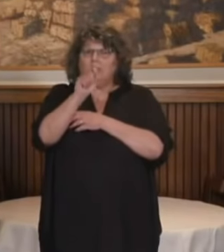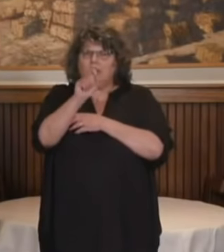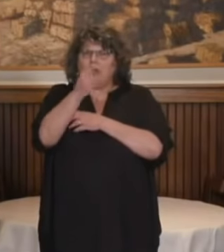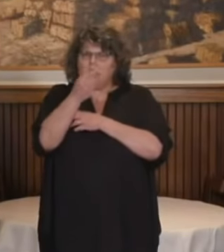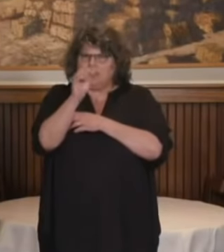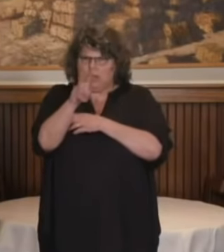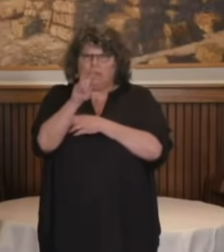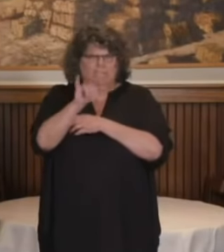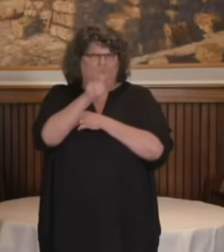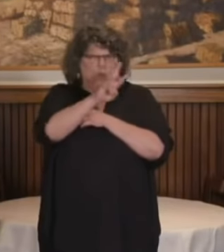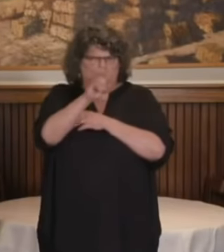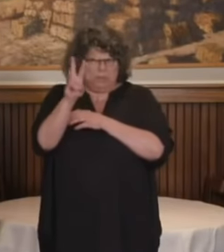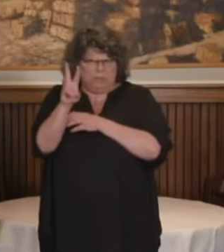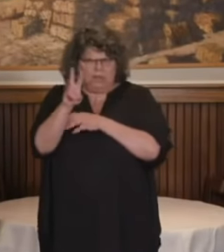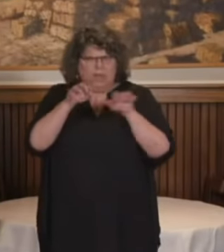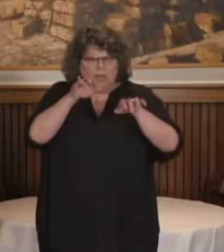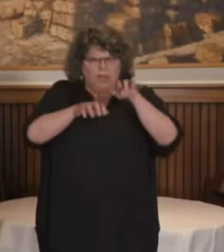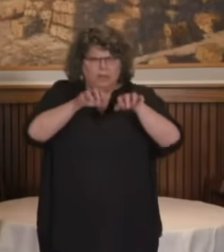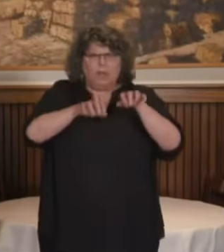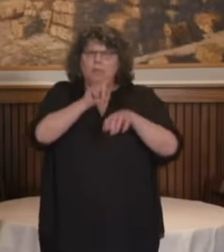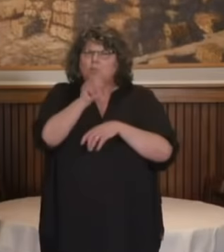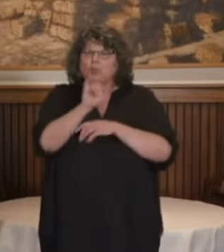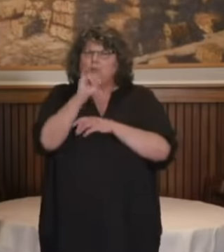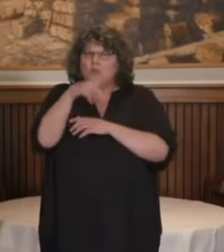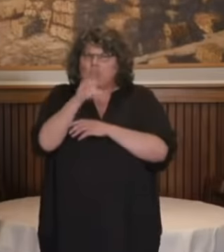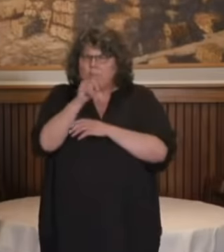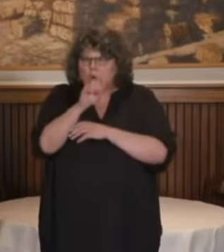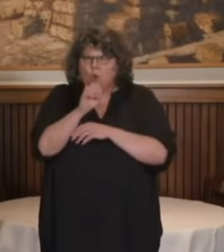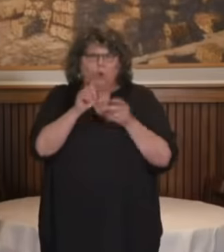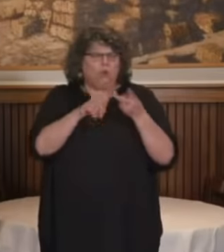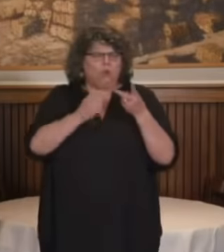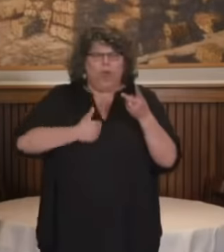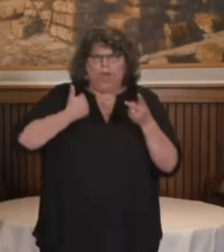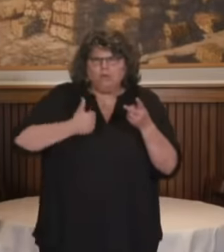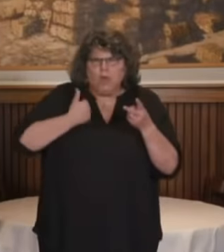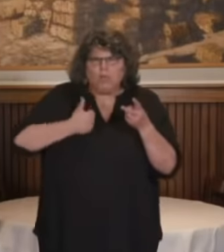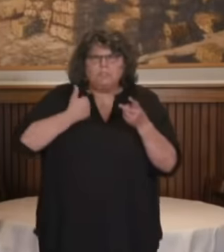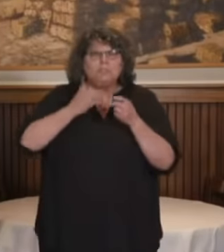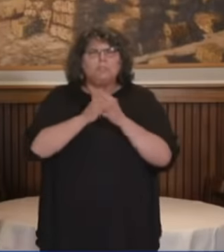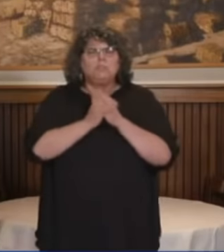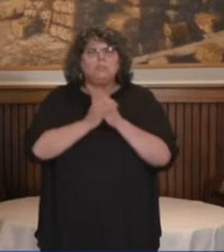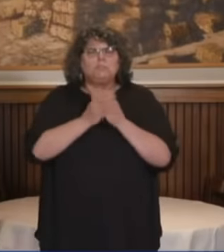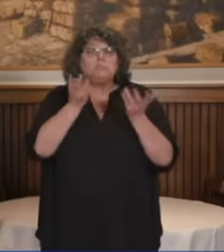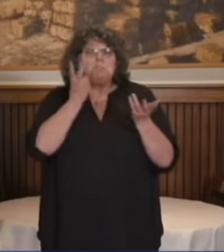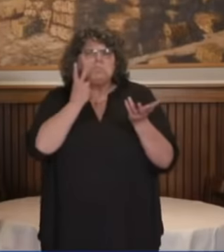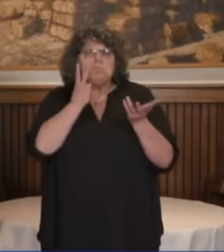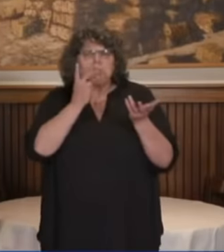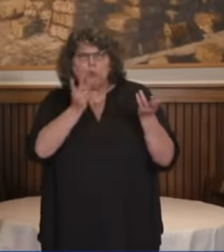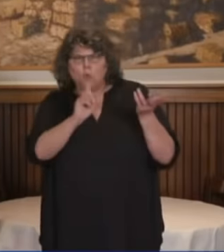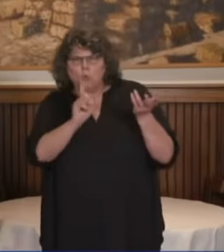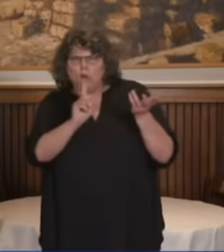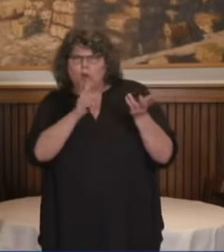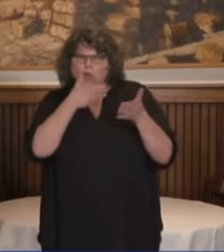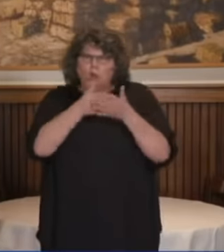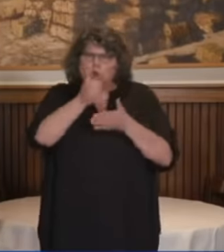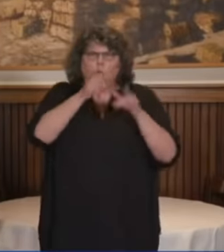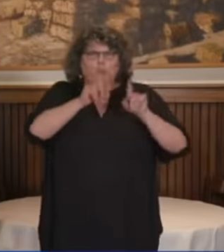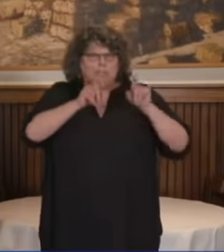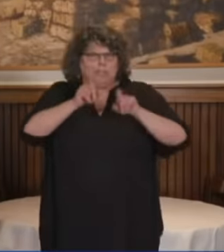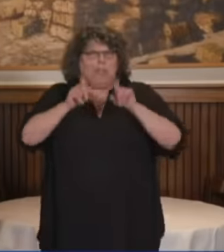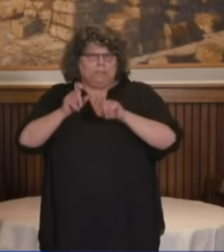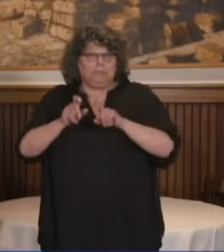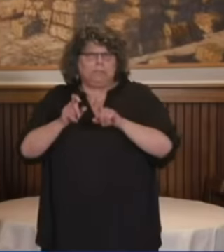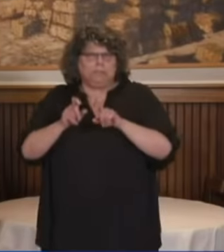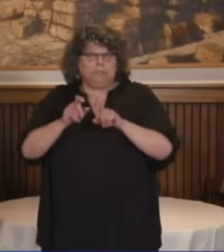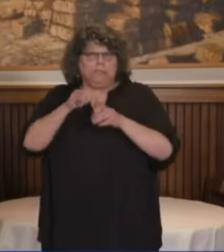covid19.ca.gov website, and type in your zip code, your address, and determine the closest testing